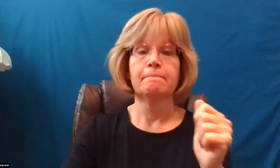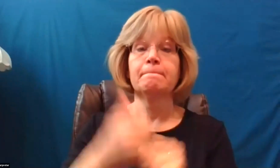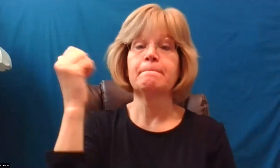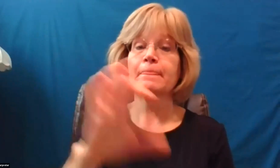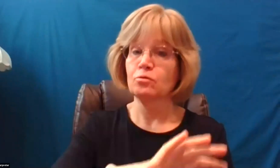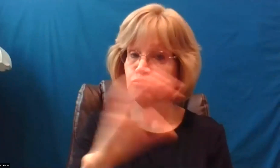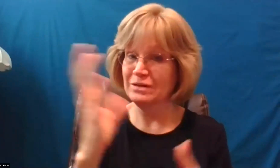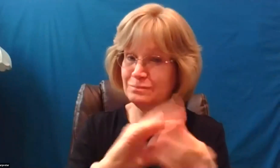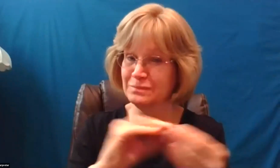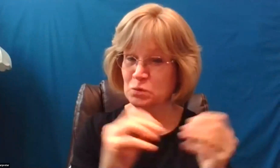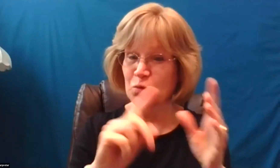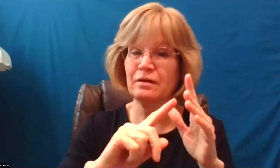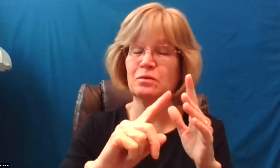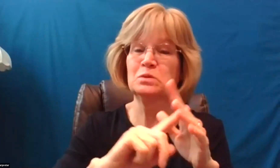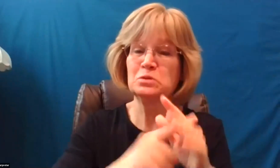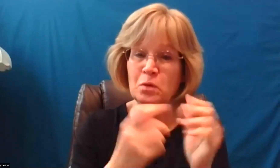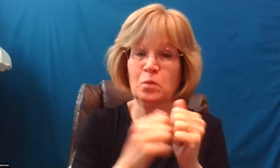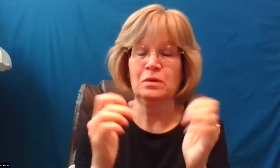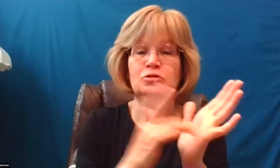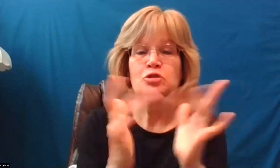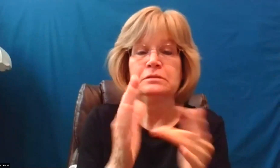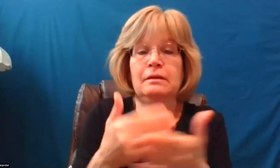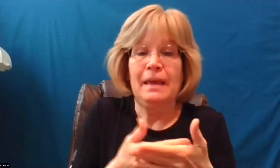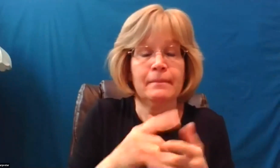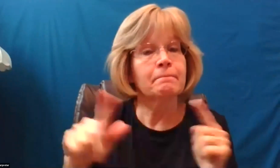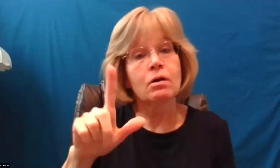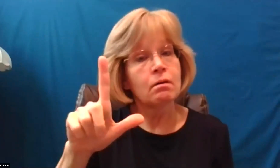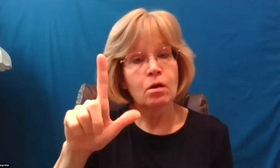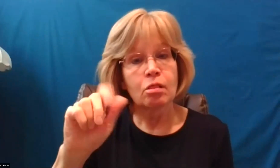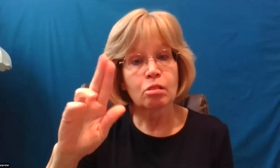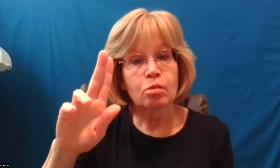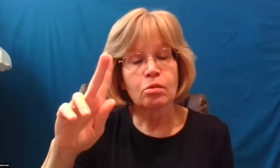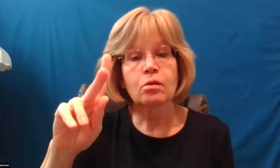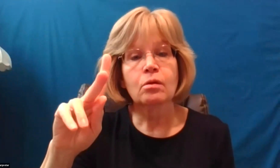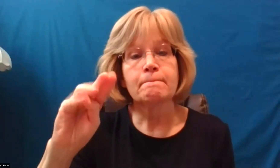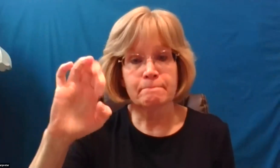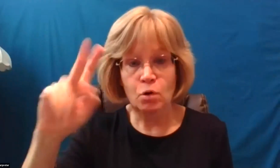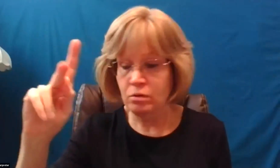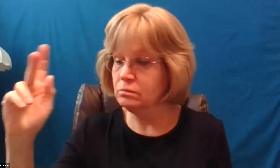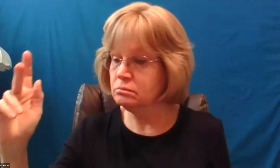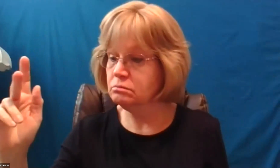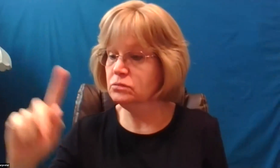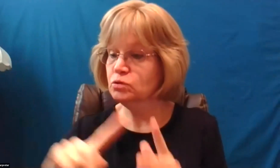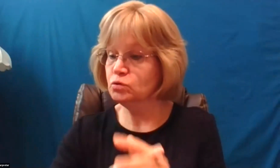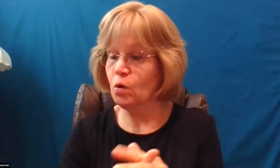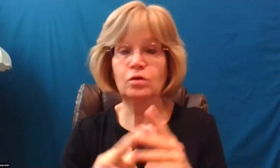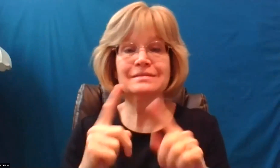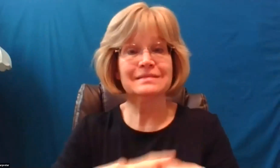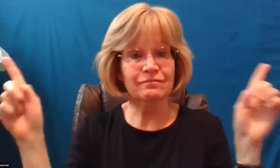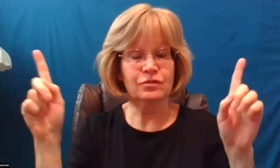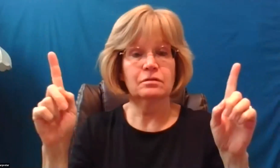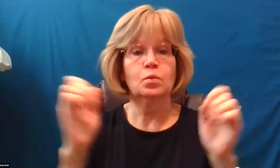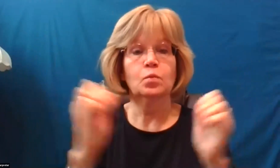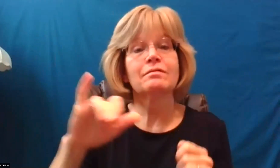start with Jesus as a baby, but Luke starts his story with John, and John calls us to prepare the